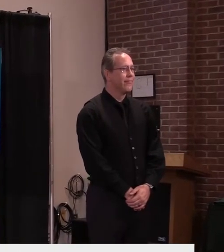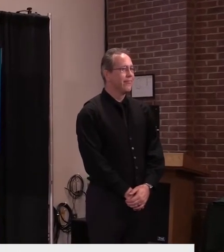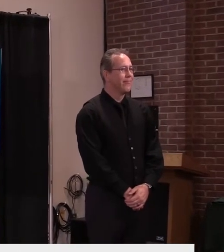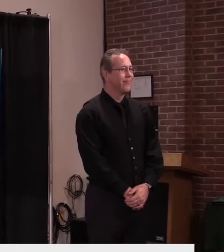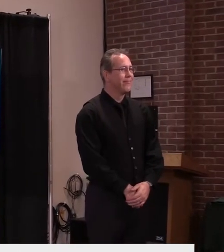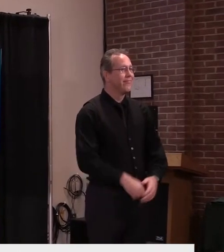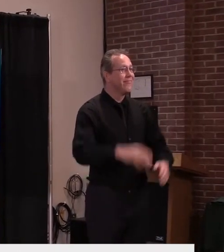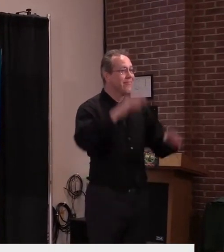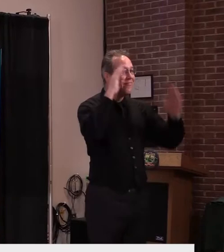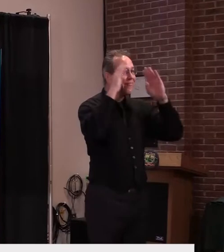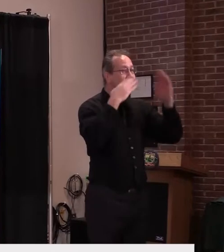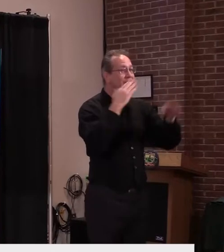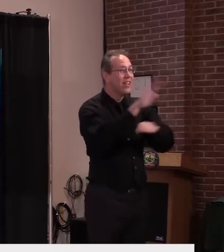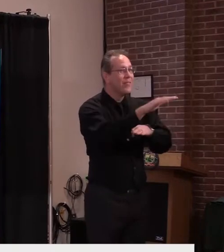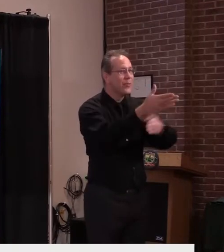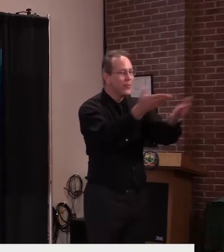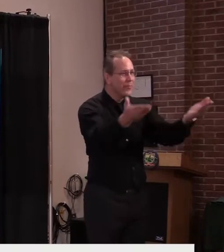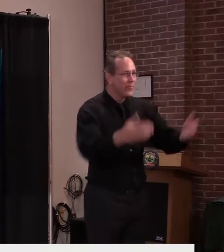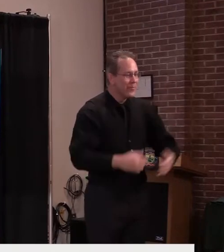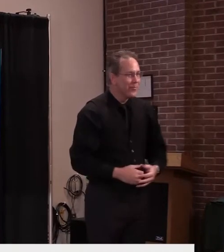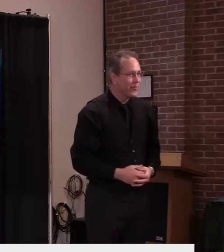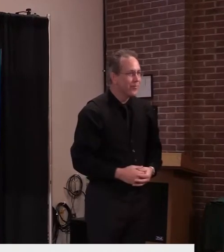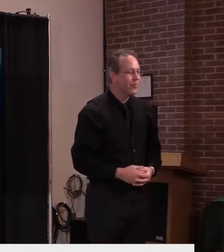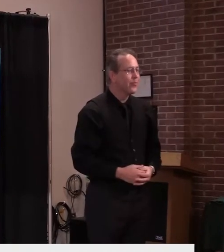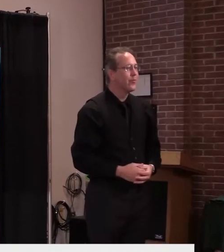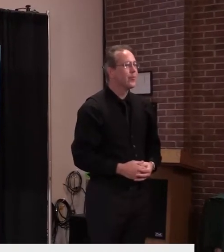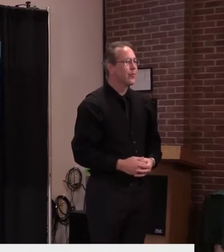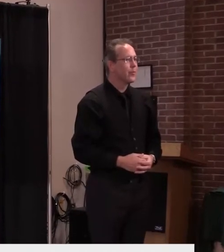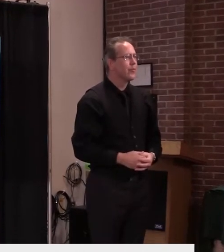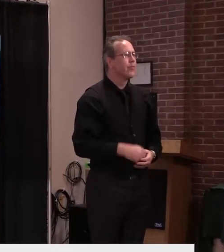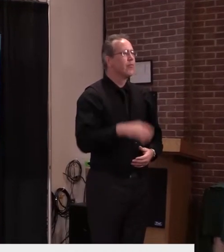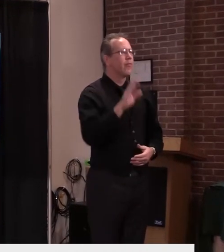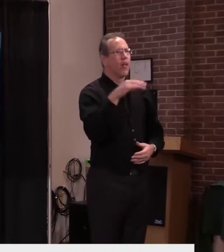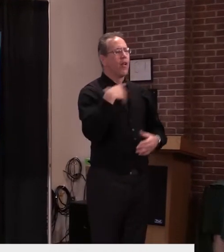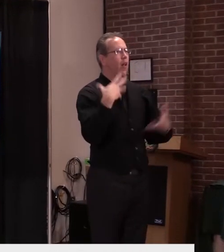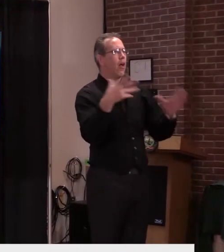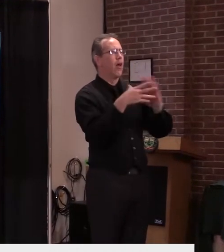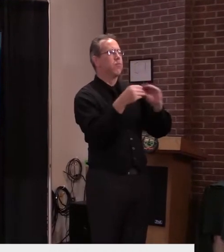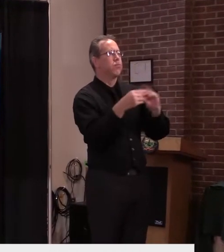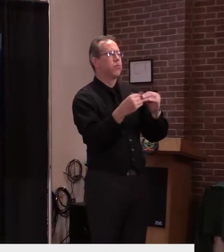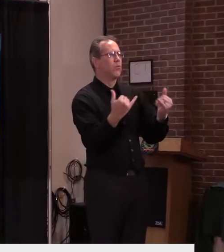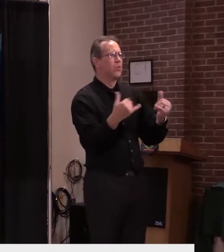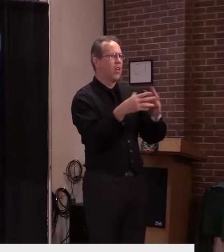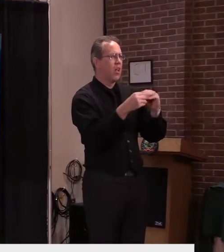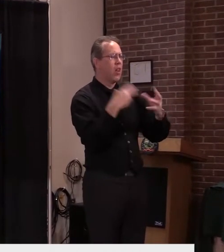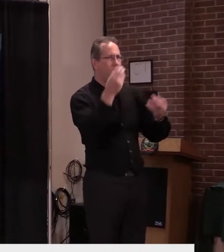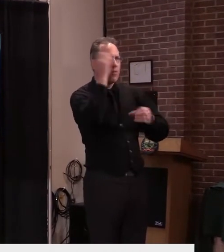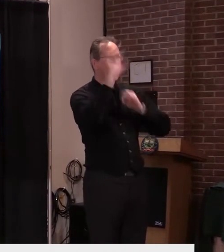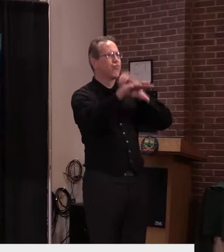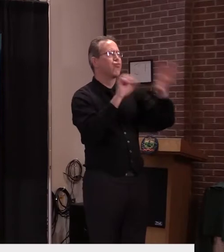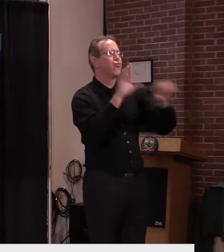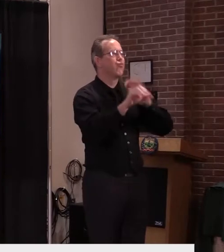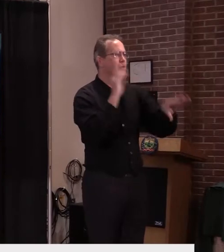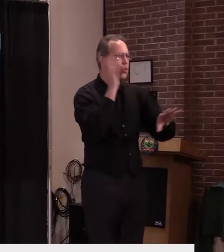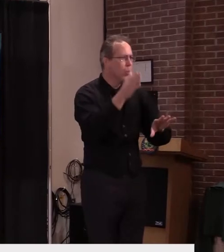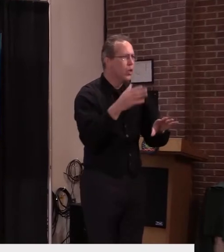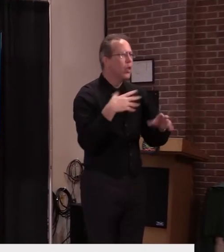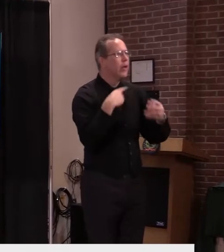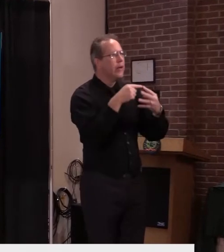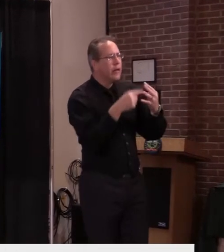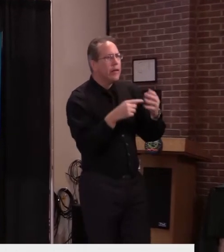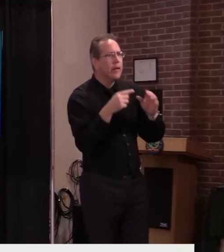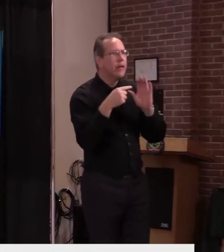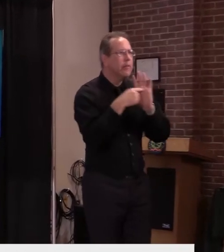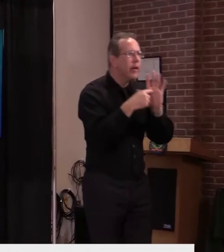Good afternoon, everyone. We have a lot to get through today, including modeling, testing in schools. We're also going to hear